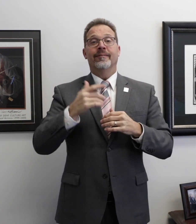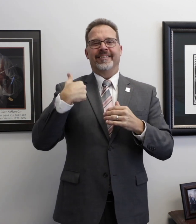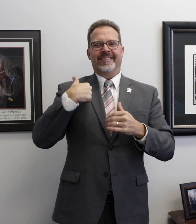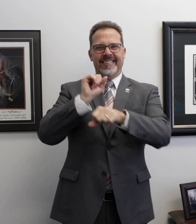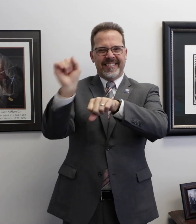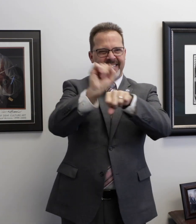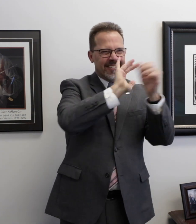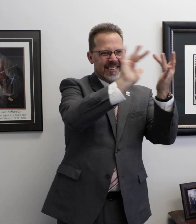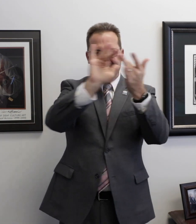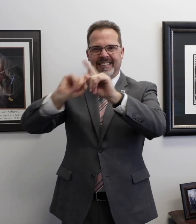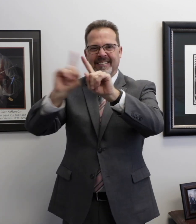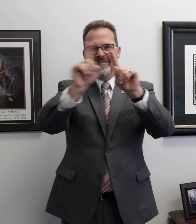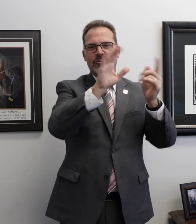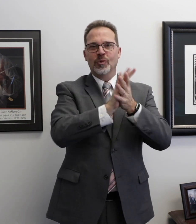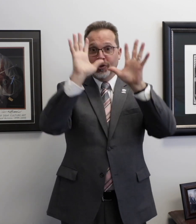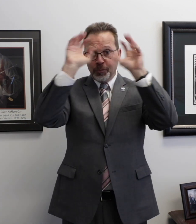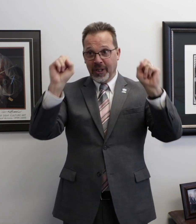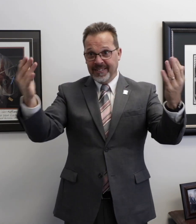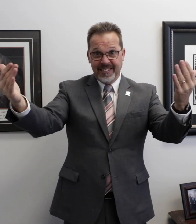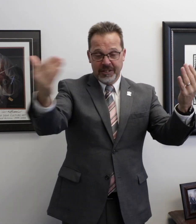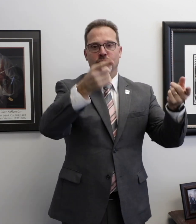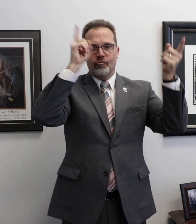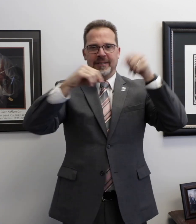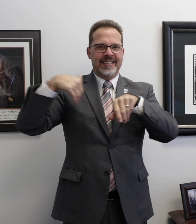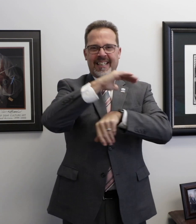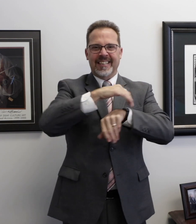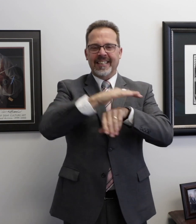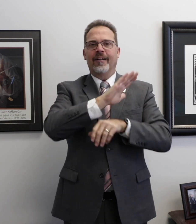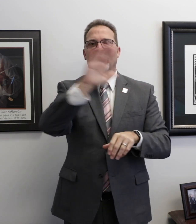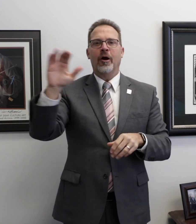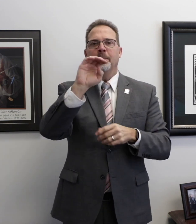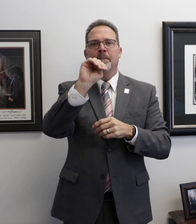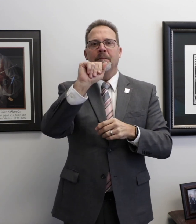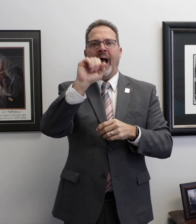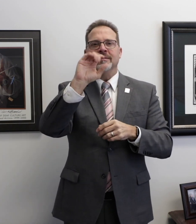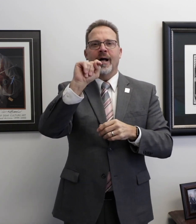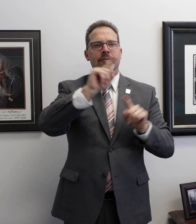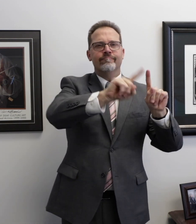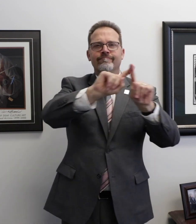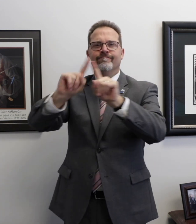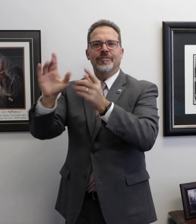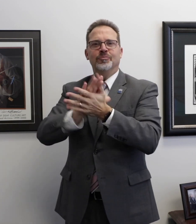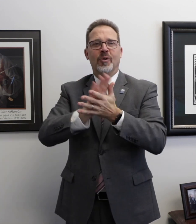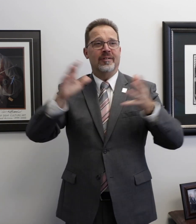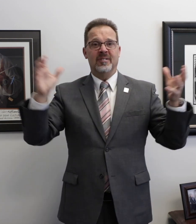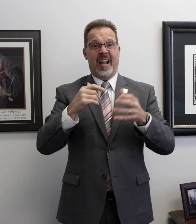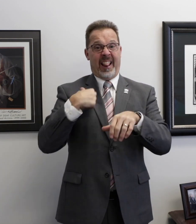basketball. We also talked to all the superintendents and heads of school and decided to bring all of the mascots we could to have, for